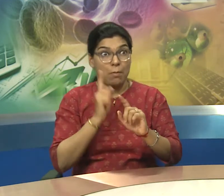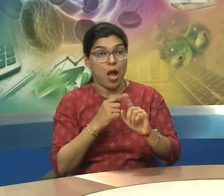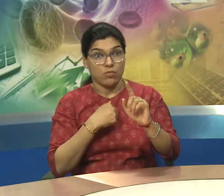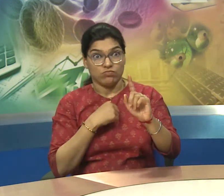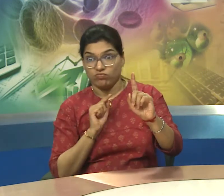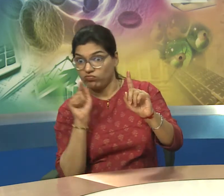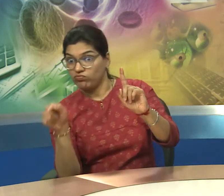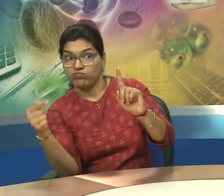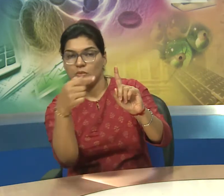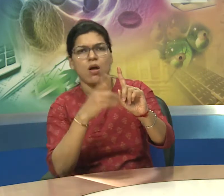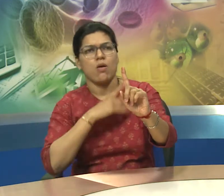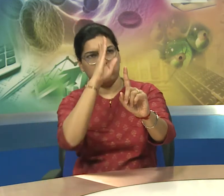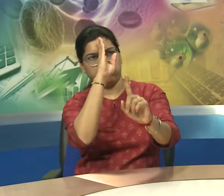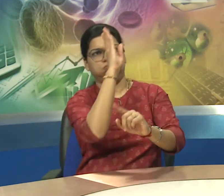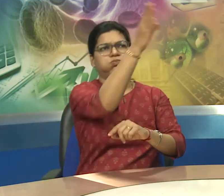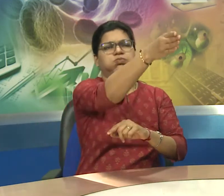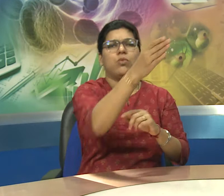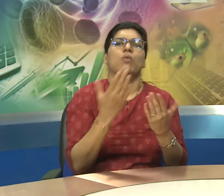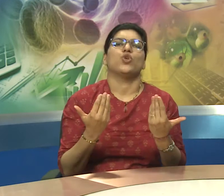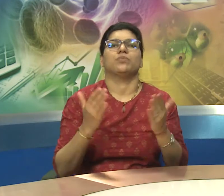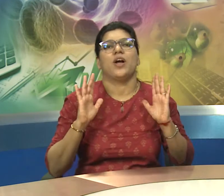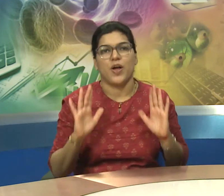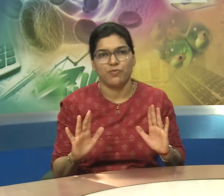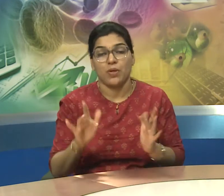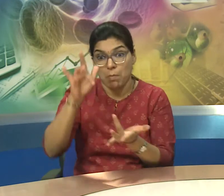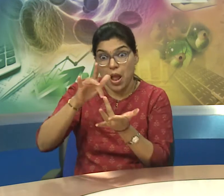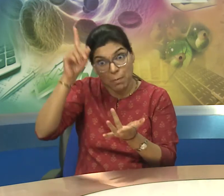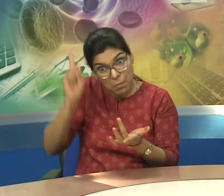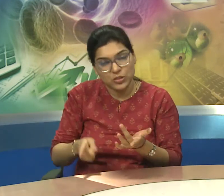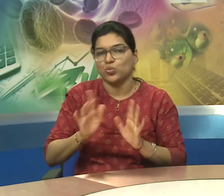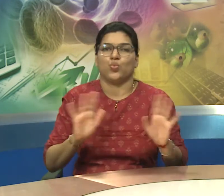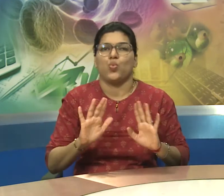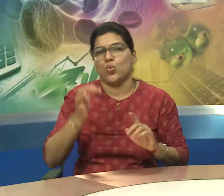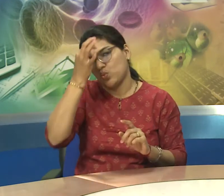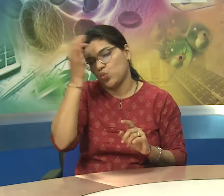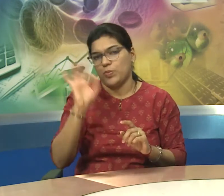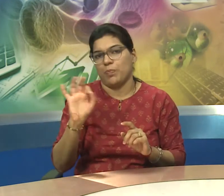in bulk. Next is, there is no middleman.